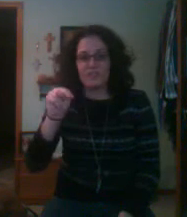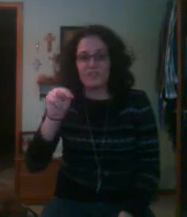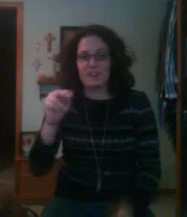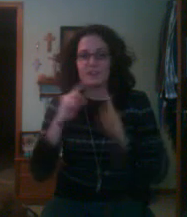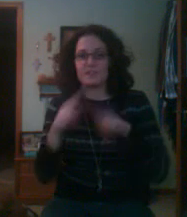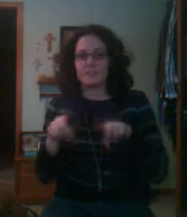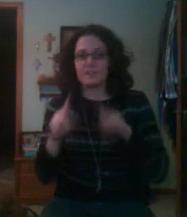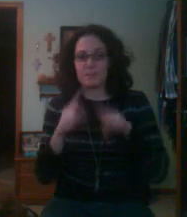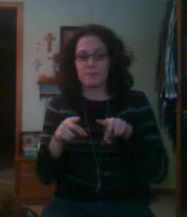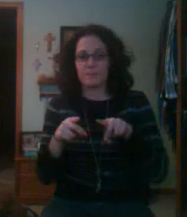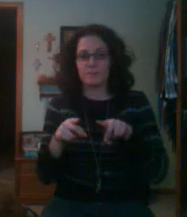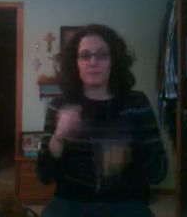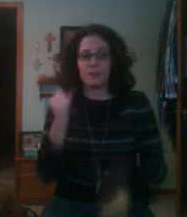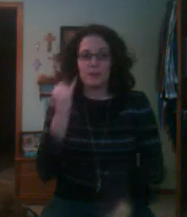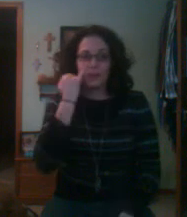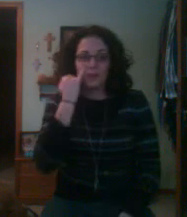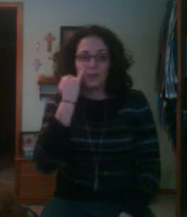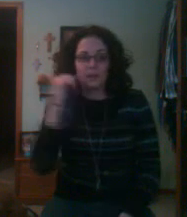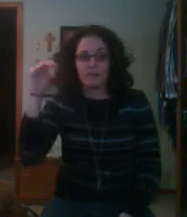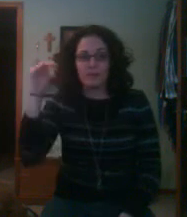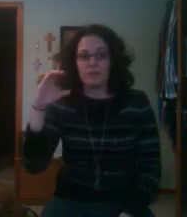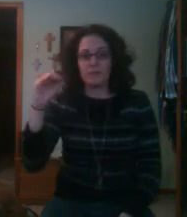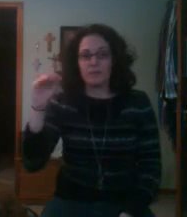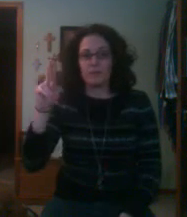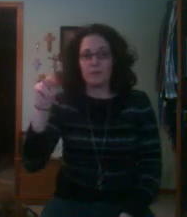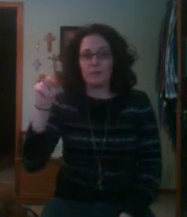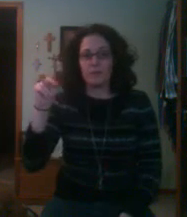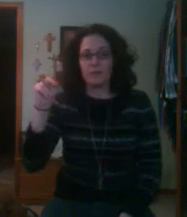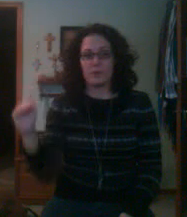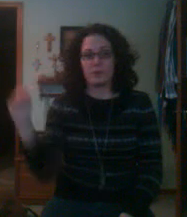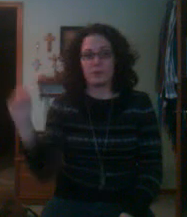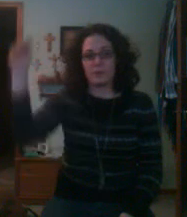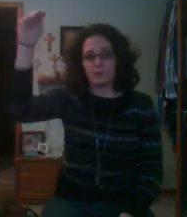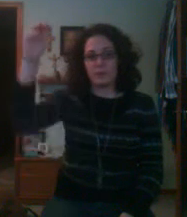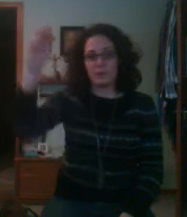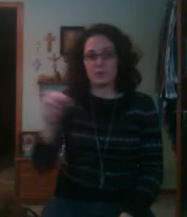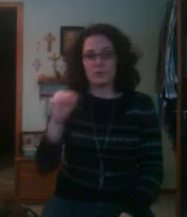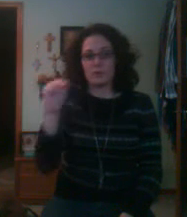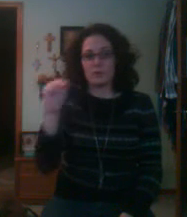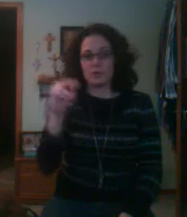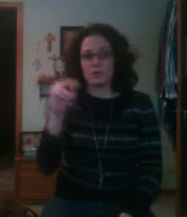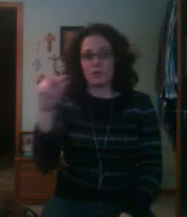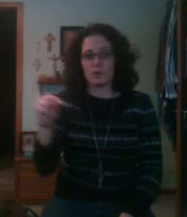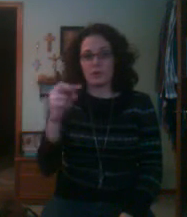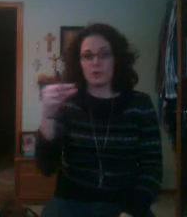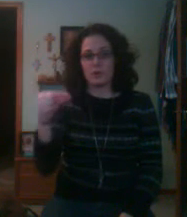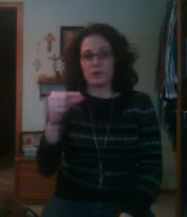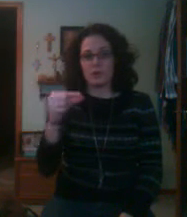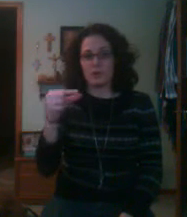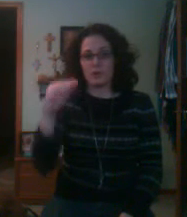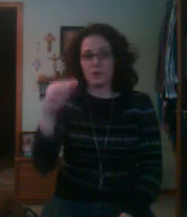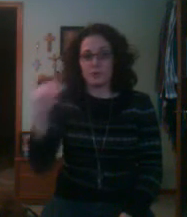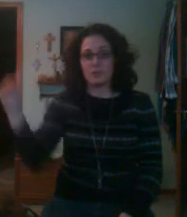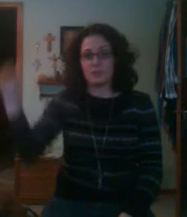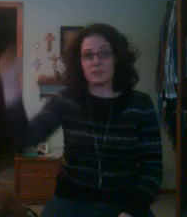in soil with miracle grow, then it will be taller as compared to corn grown in regular soil. So notice that the